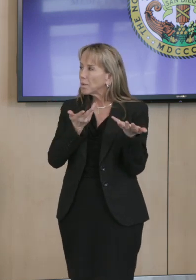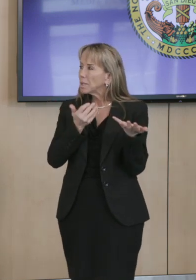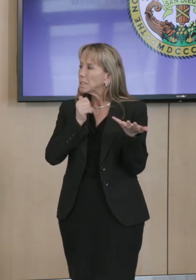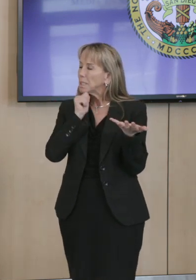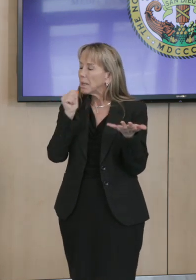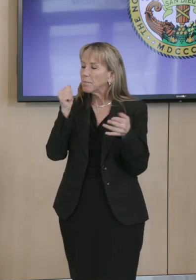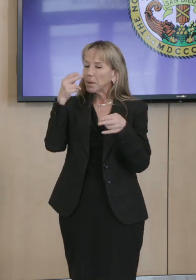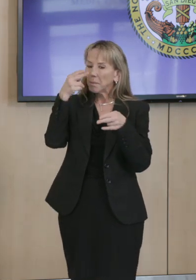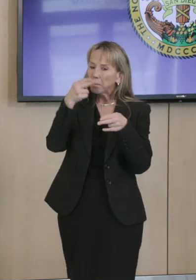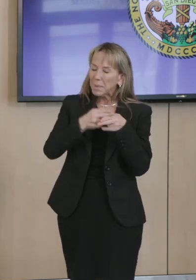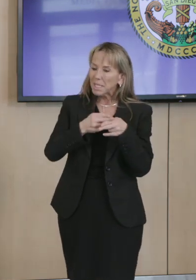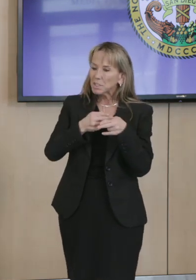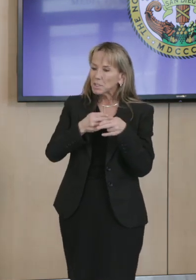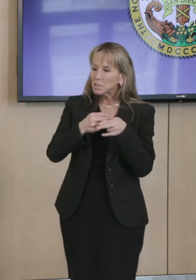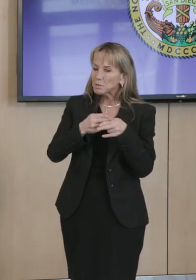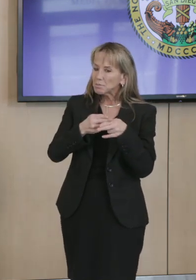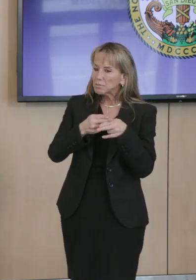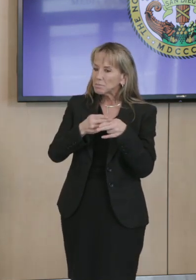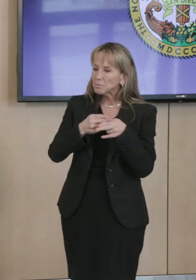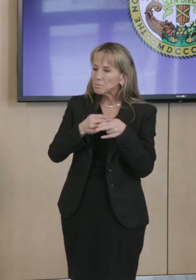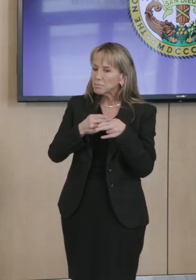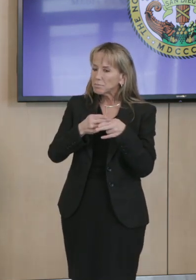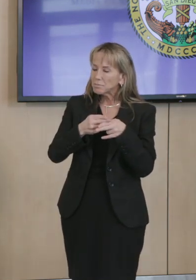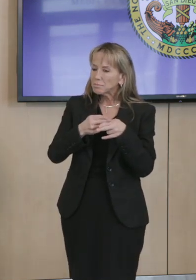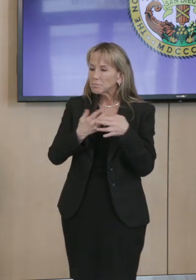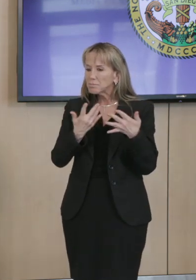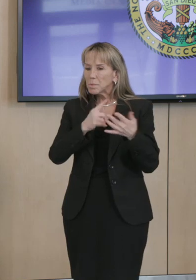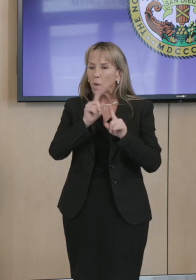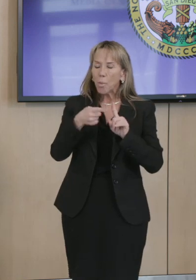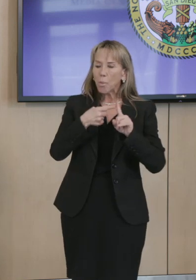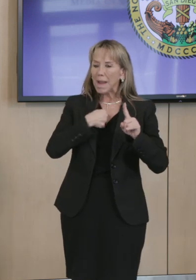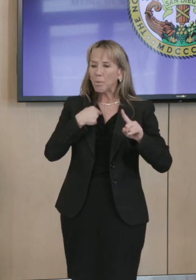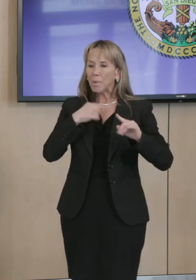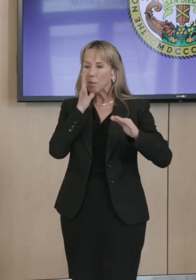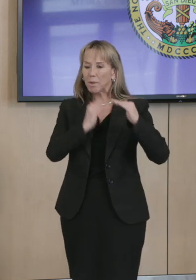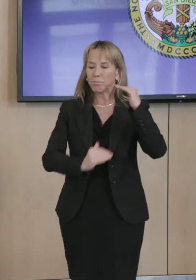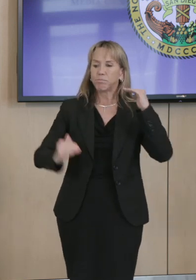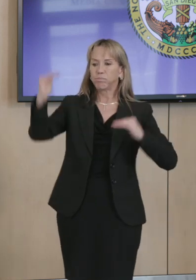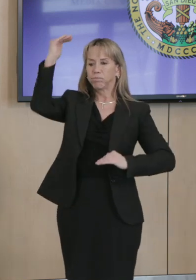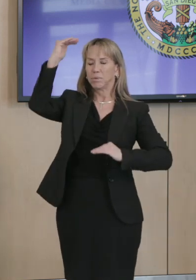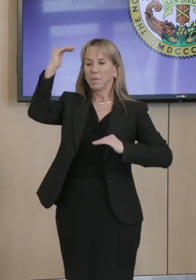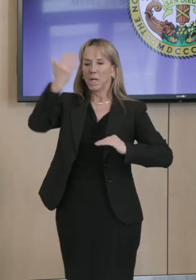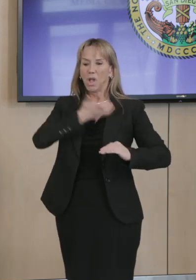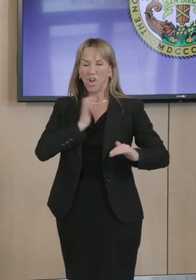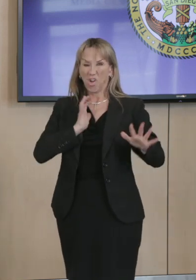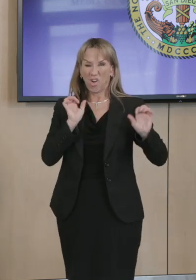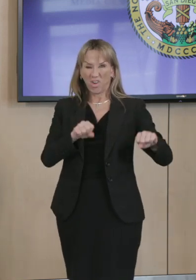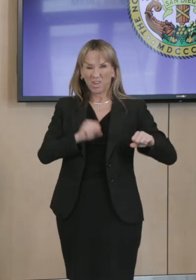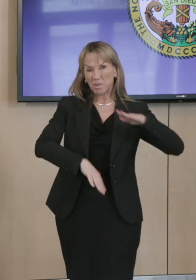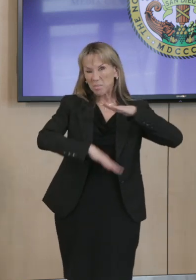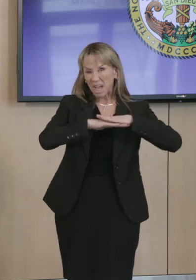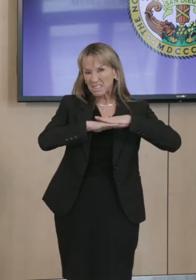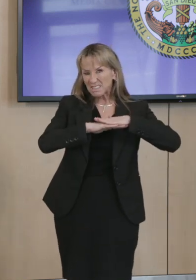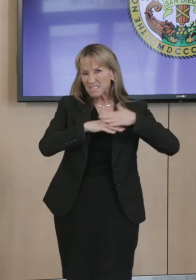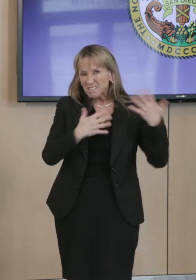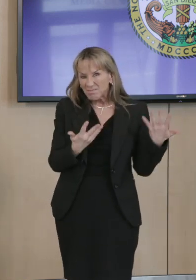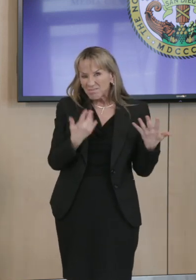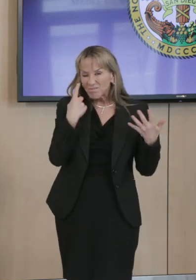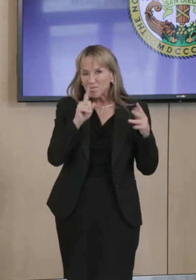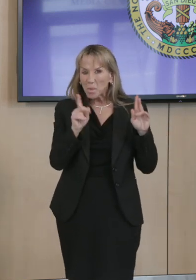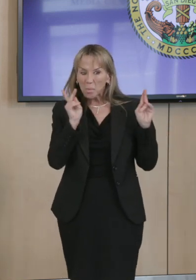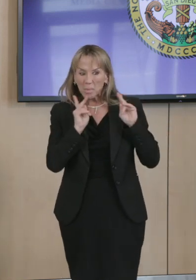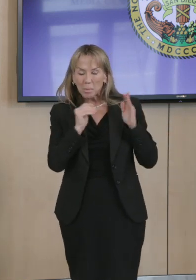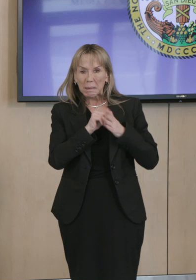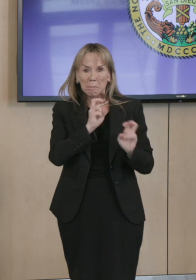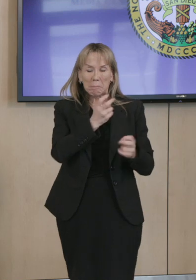would surpass our kind of official capacity, not counting federal beds. It looks like that curve